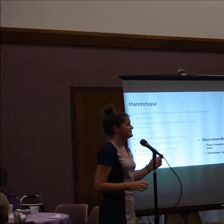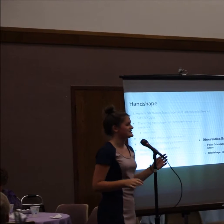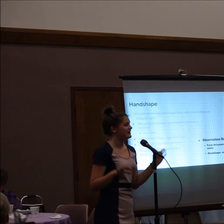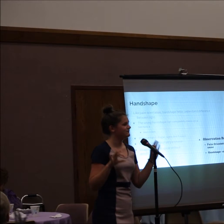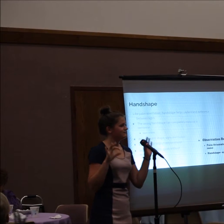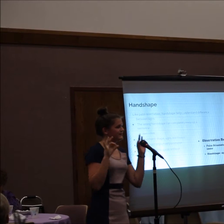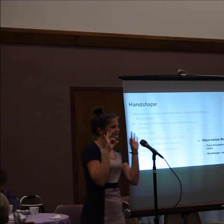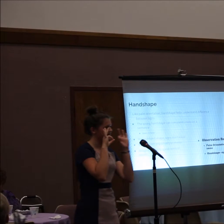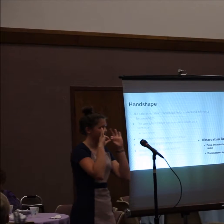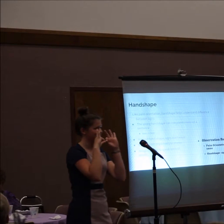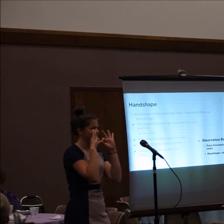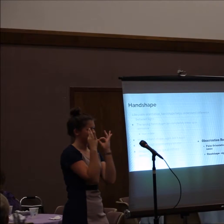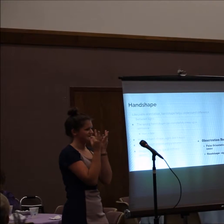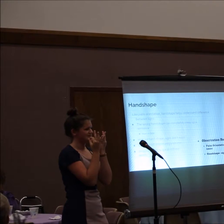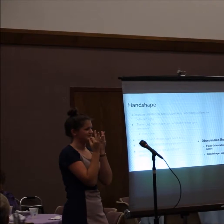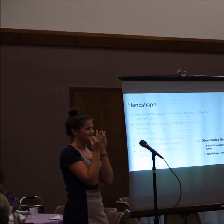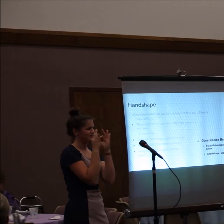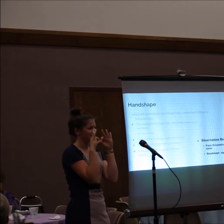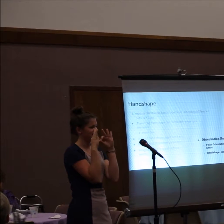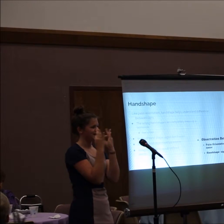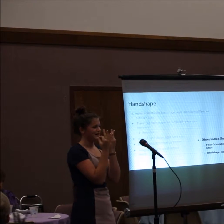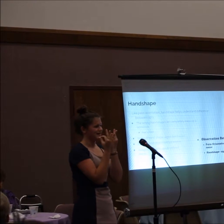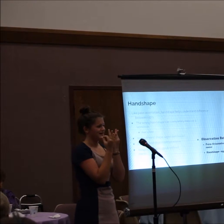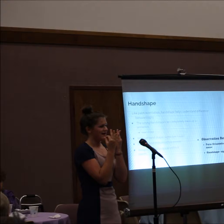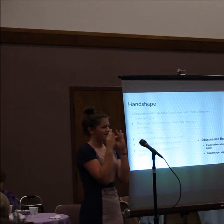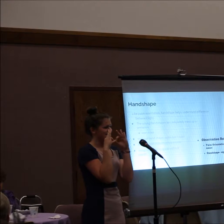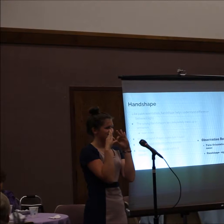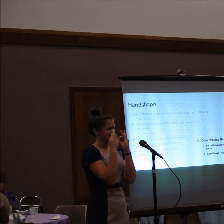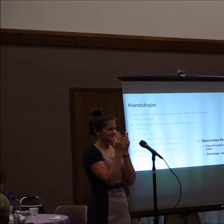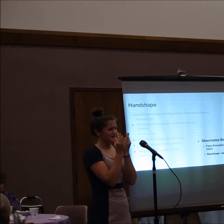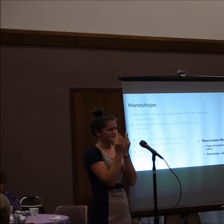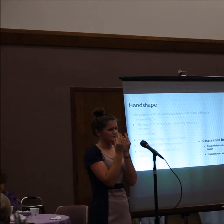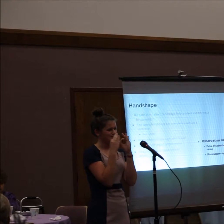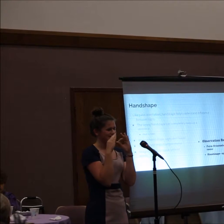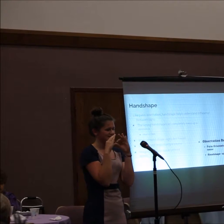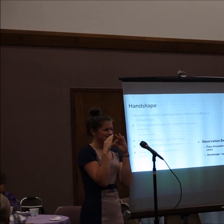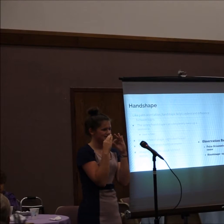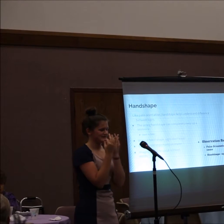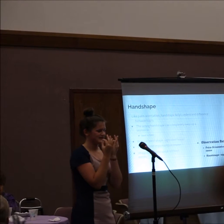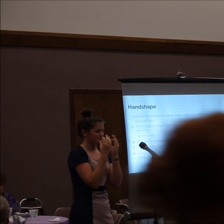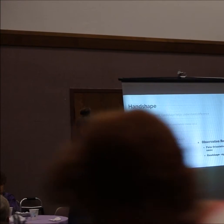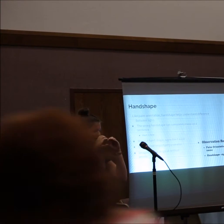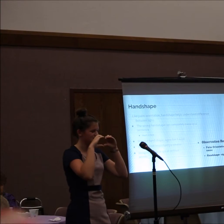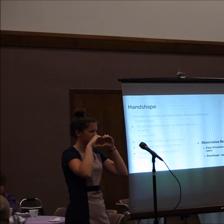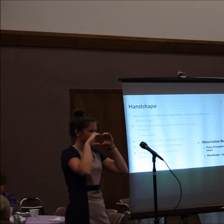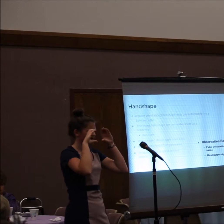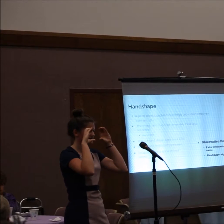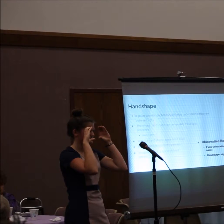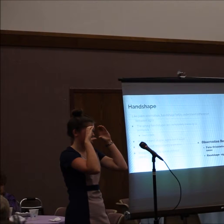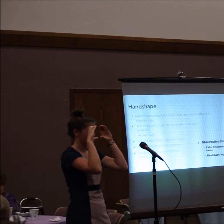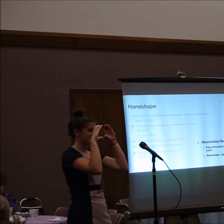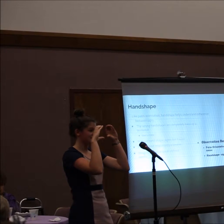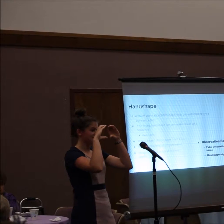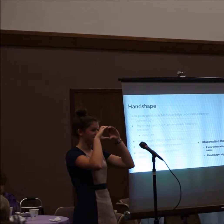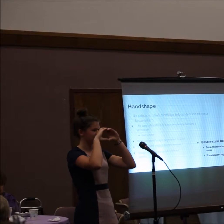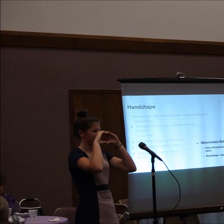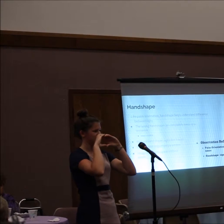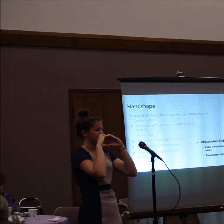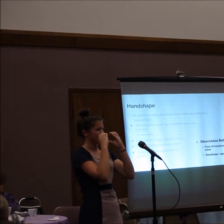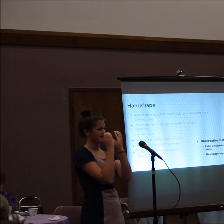The sign for family is this, family. Now, I did the same movement in the same location, but I did a C, which is